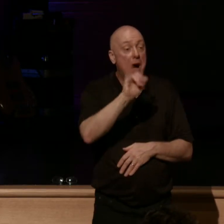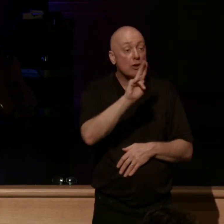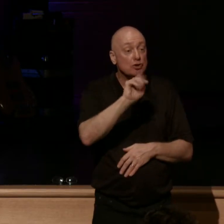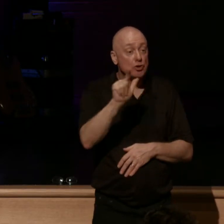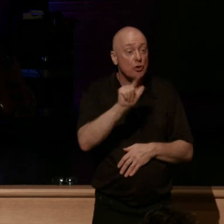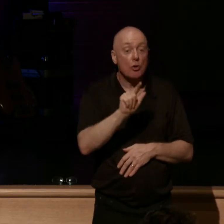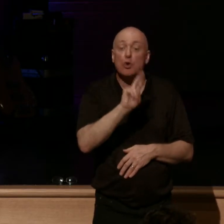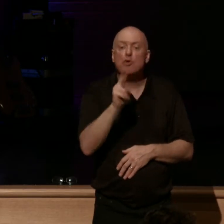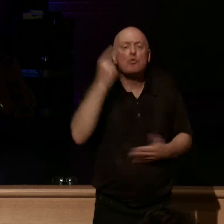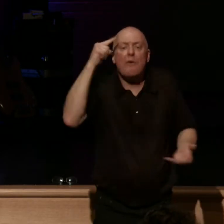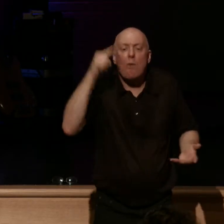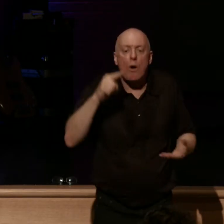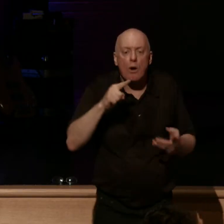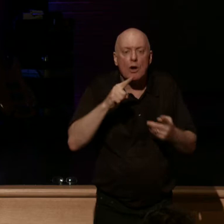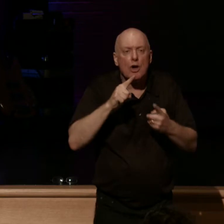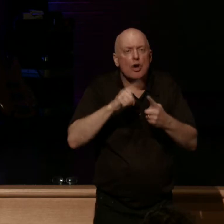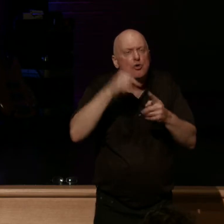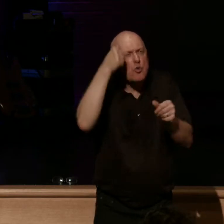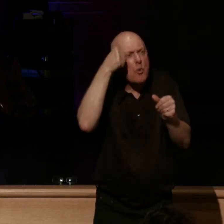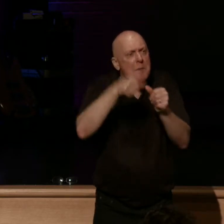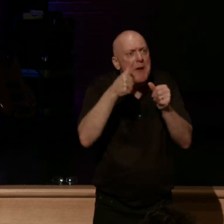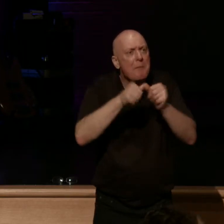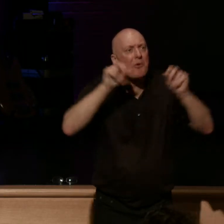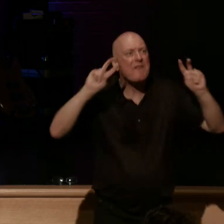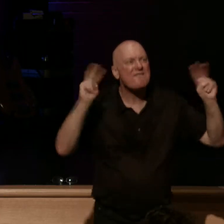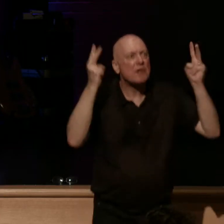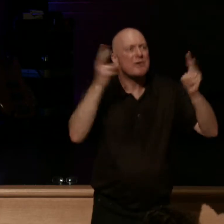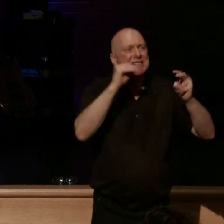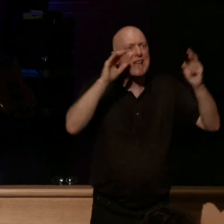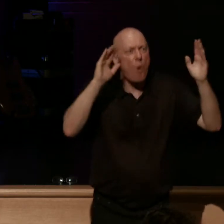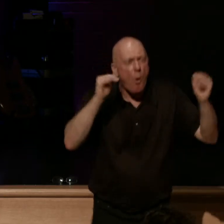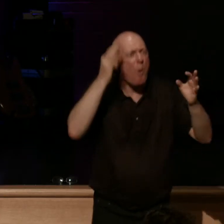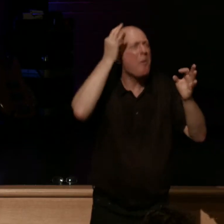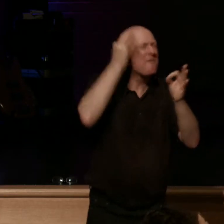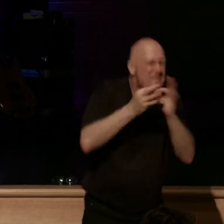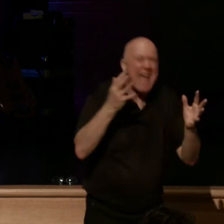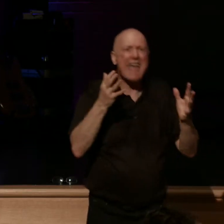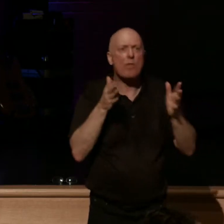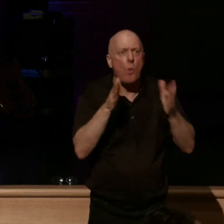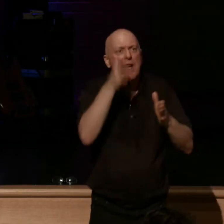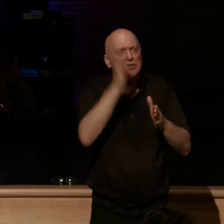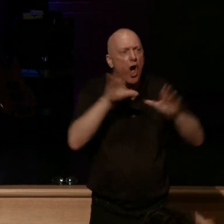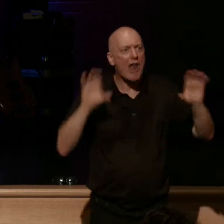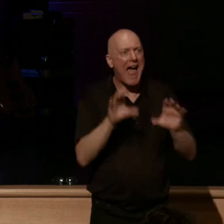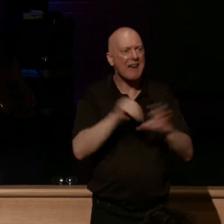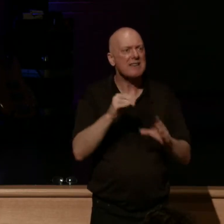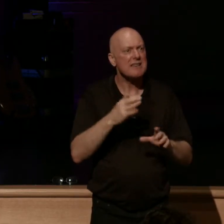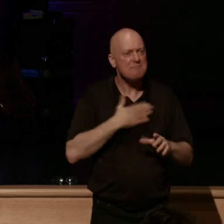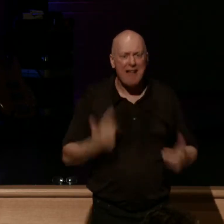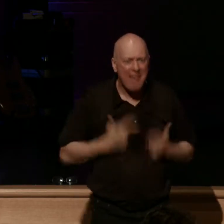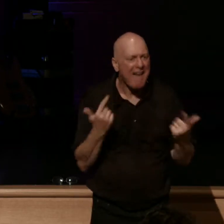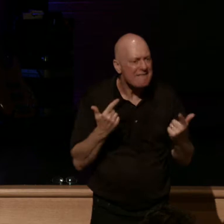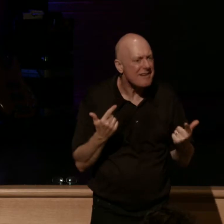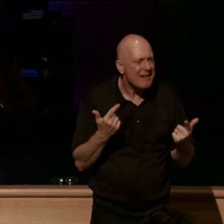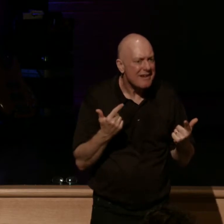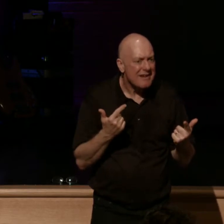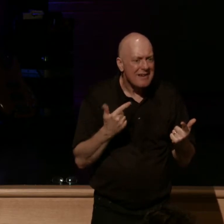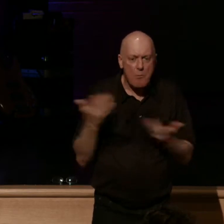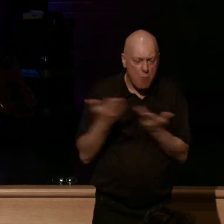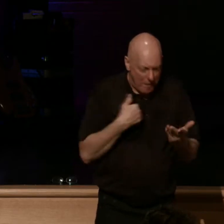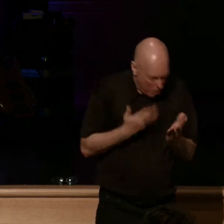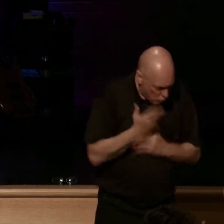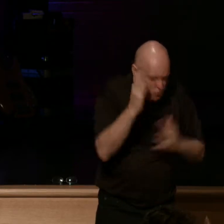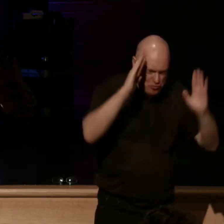to remember the victories, the hope, the faith, the ways that God acted in my life and brought me